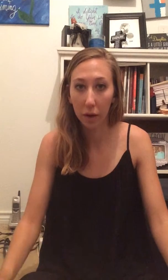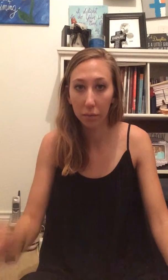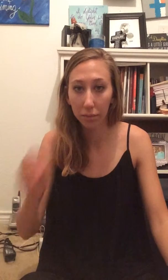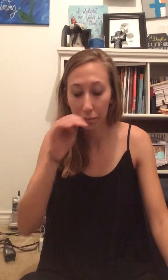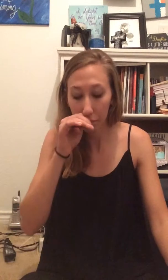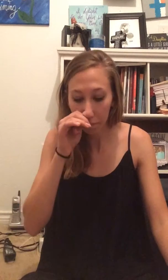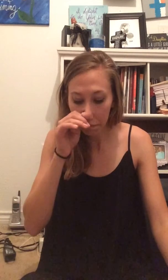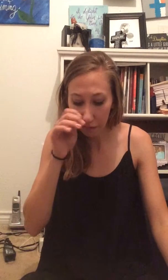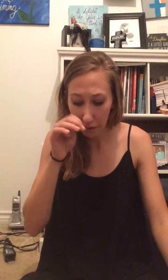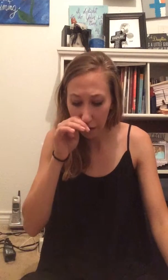me.